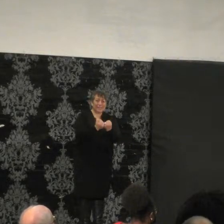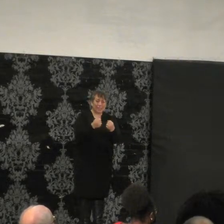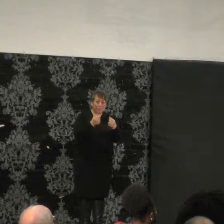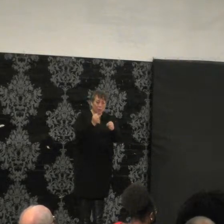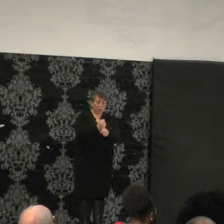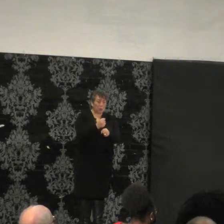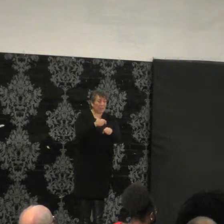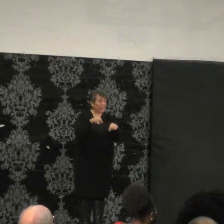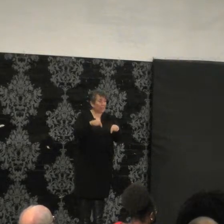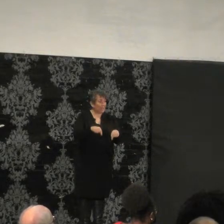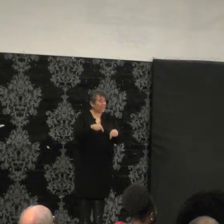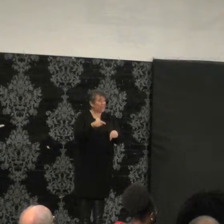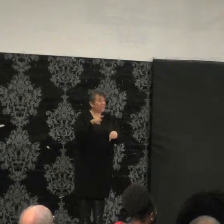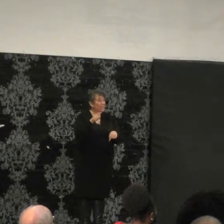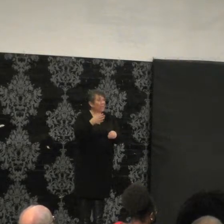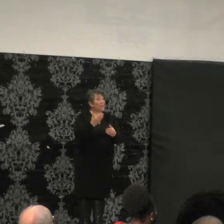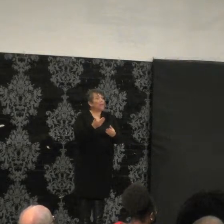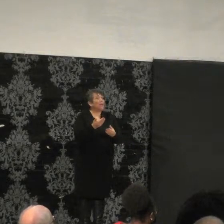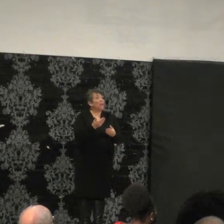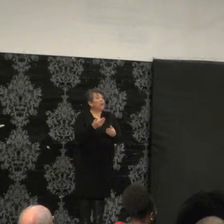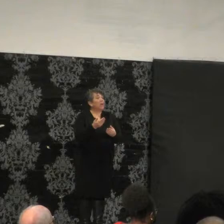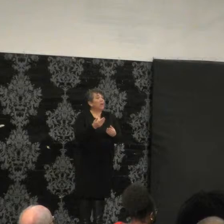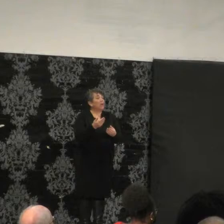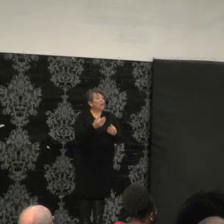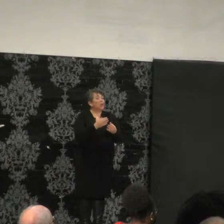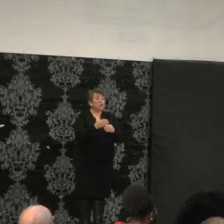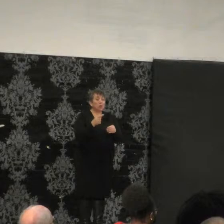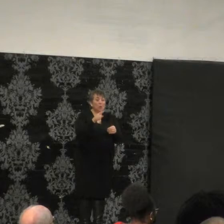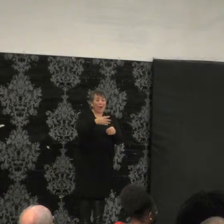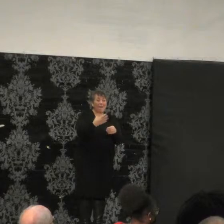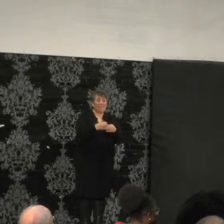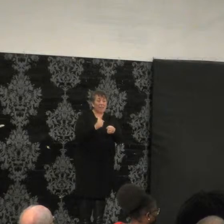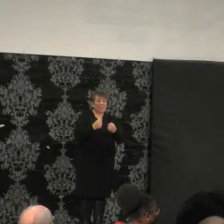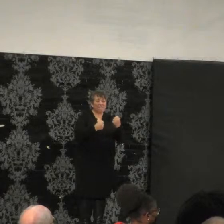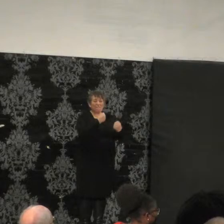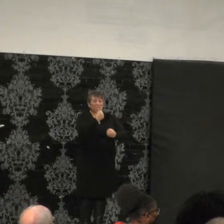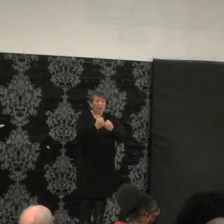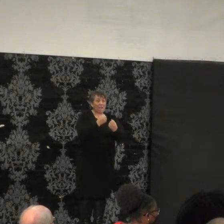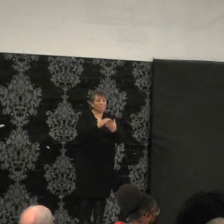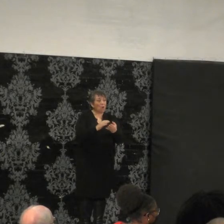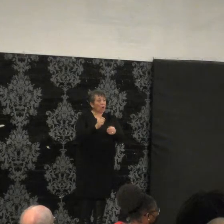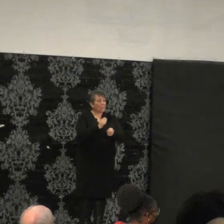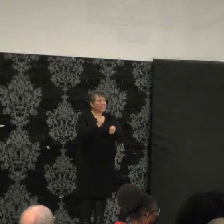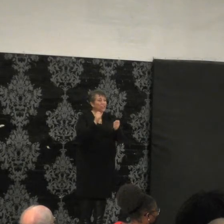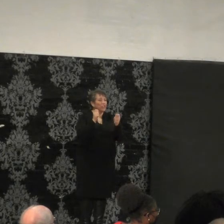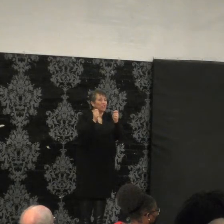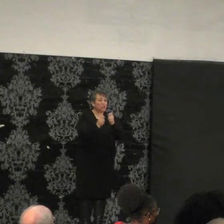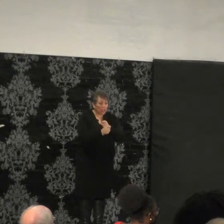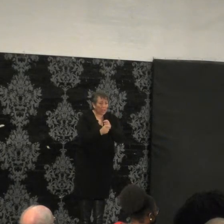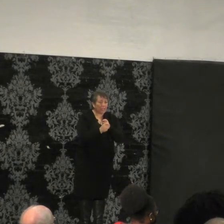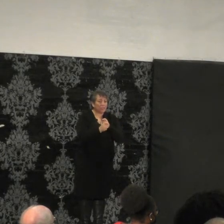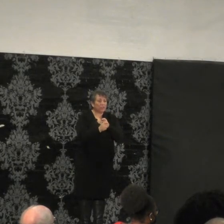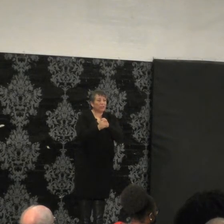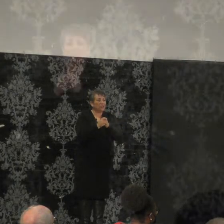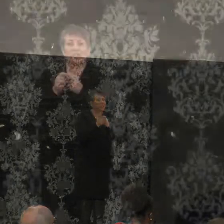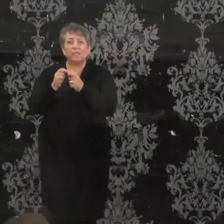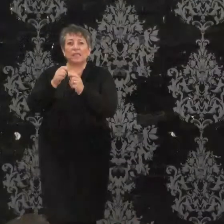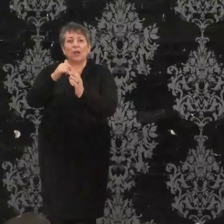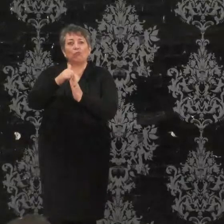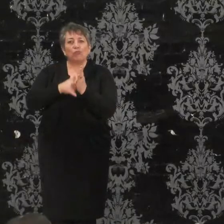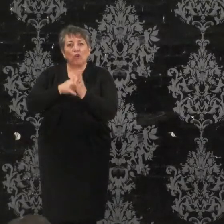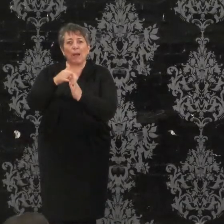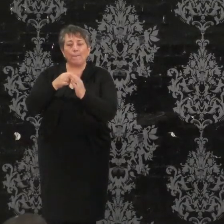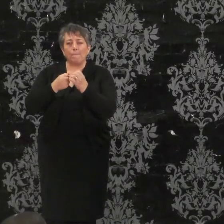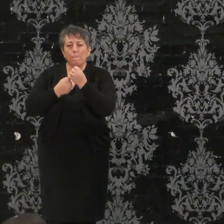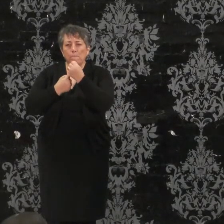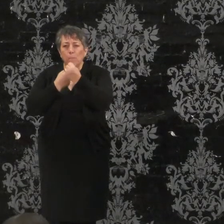This includes, as you've said, the brilliant Fight for Change initiative, which provides boxing, martial arts and fitness